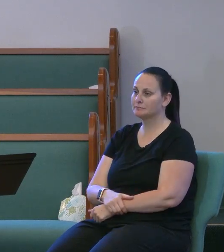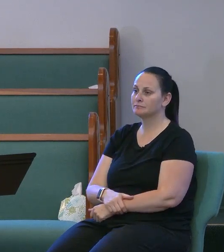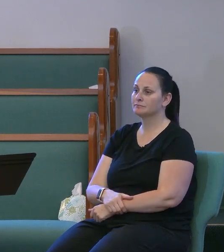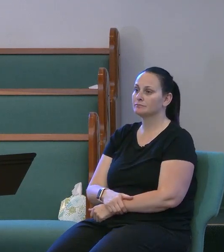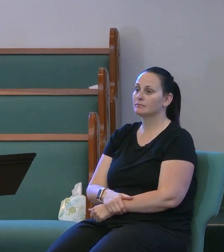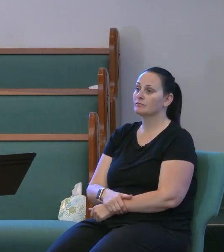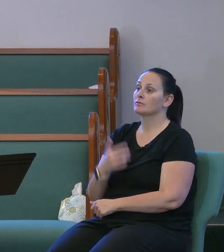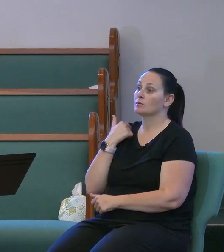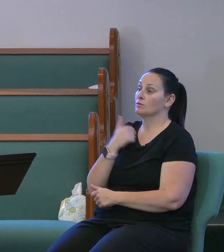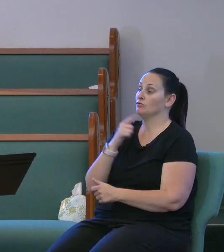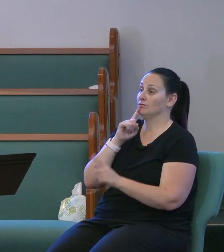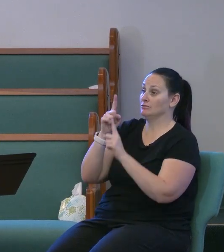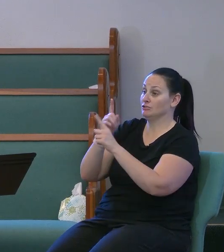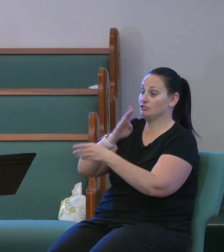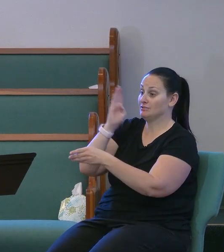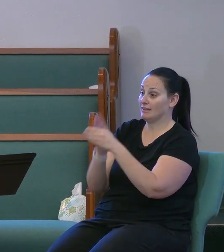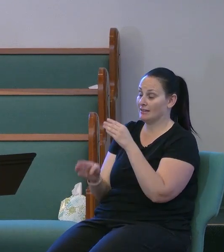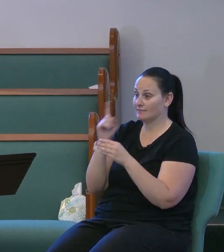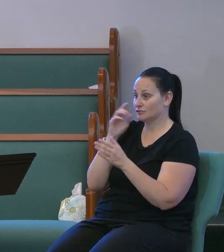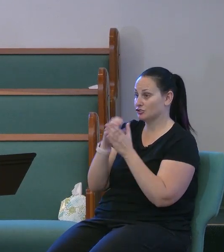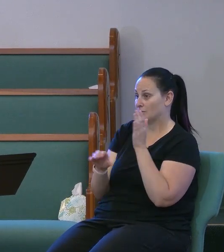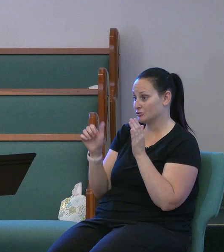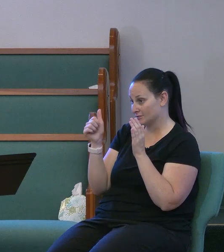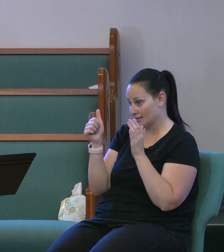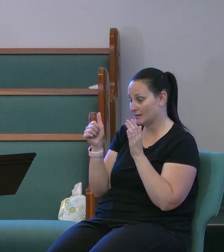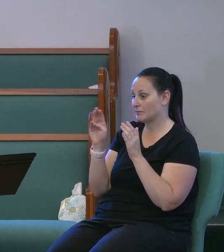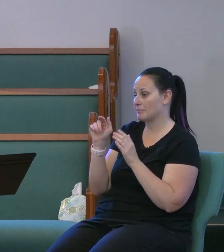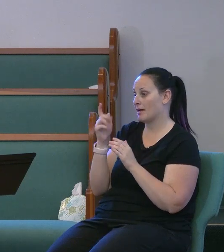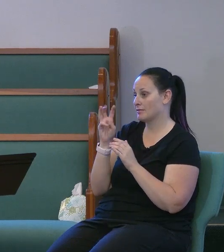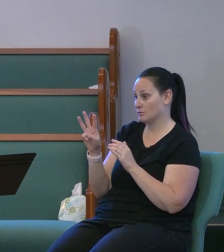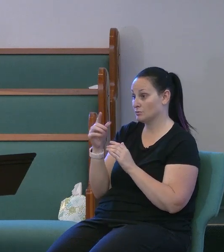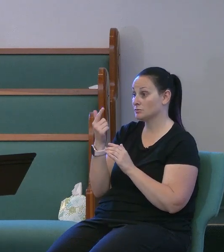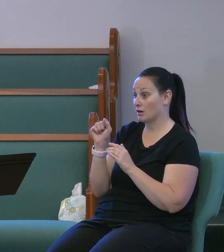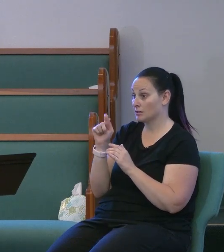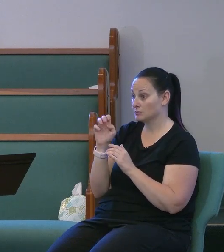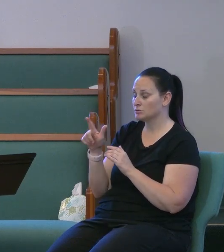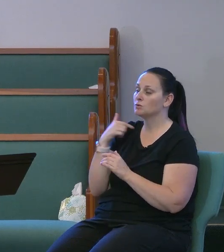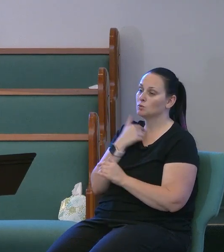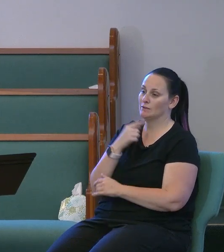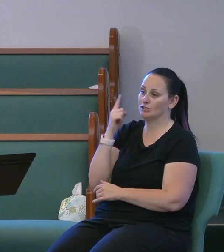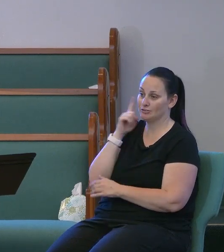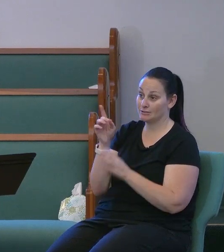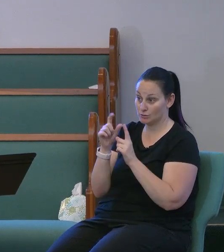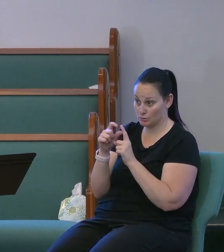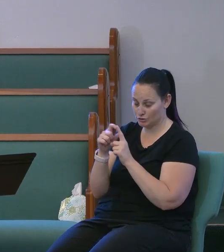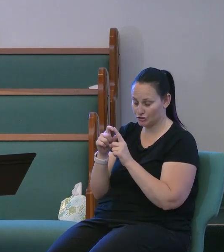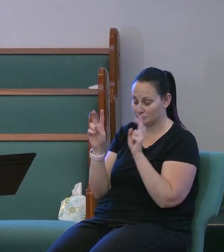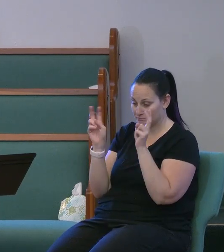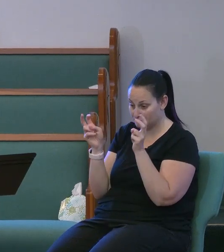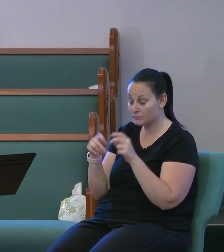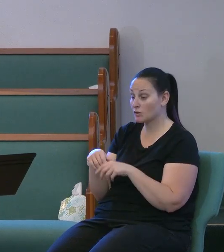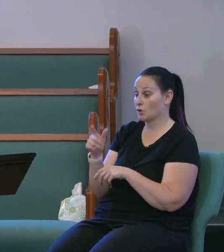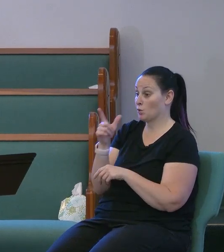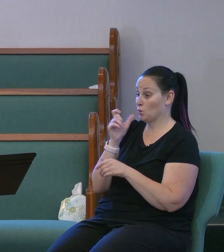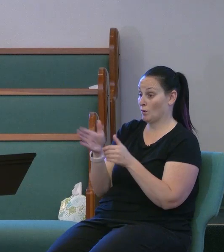we reach the end of chapter 10 in Matthew's gospel, we hear these words. Whoever